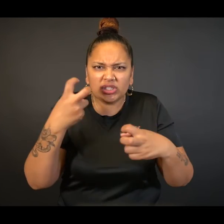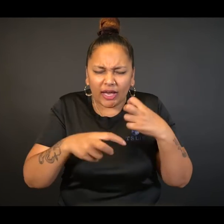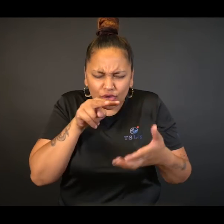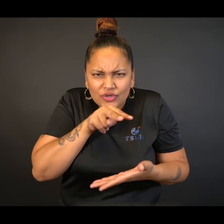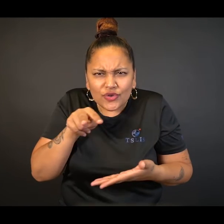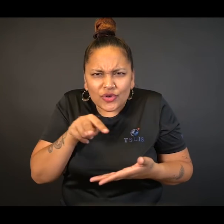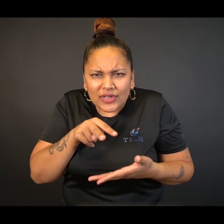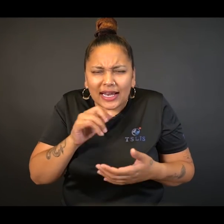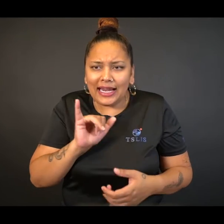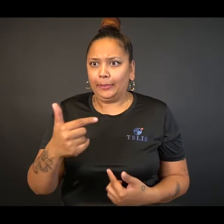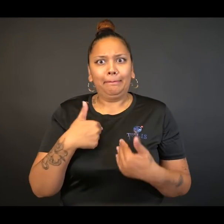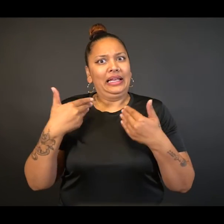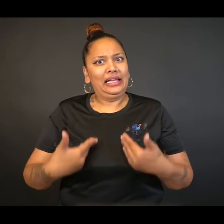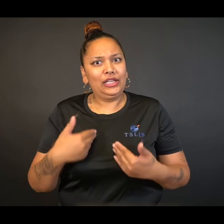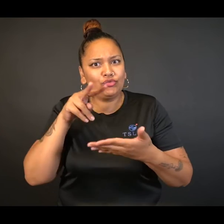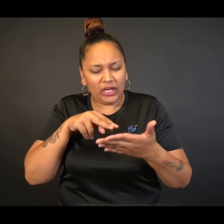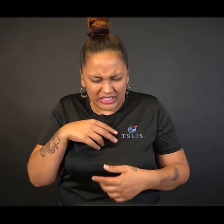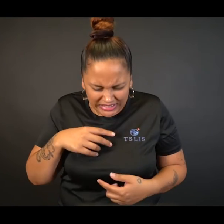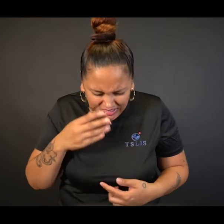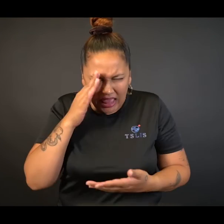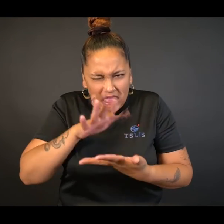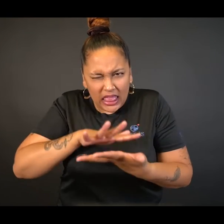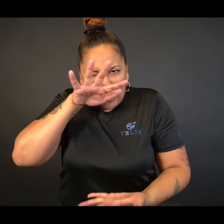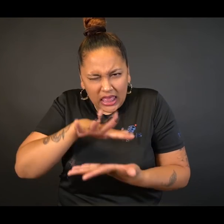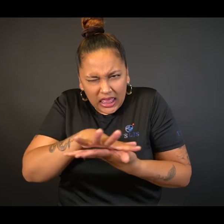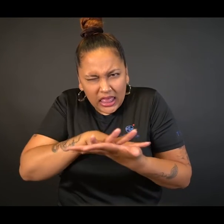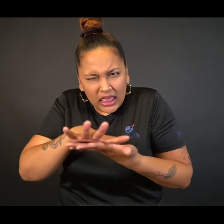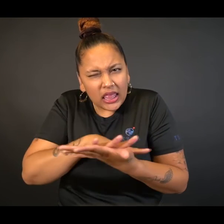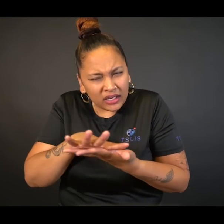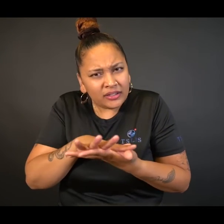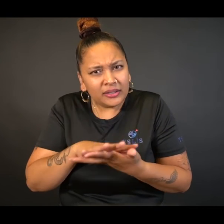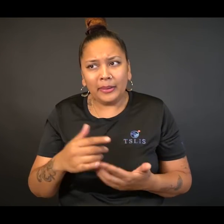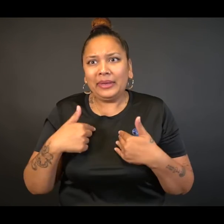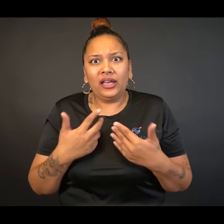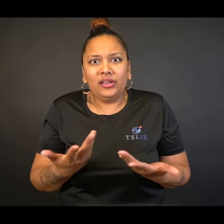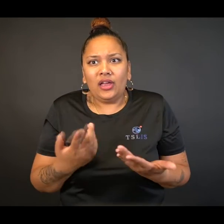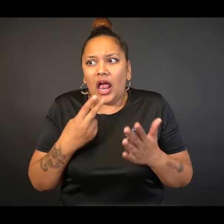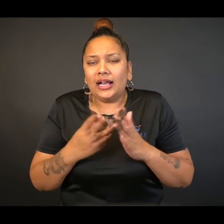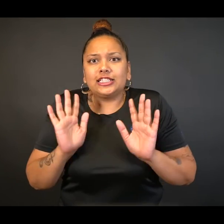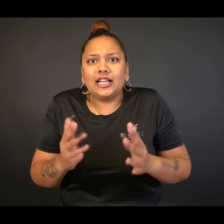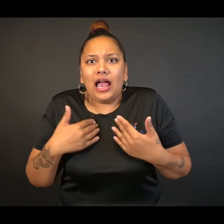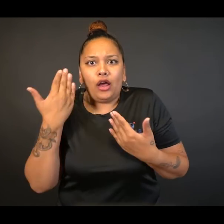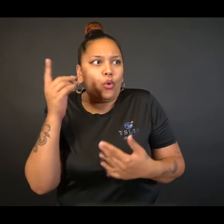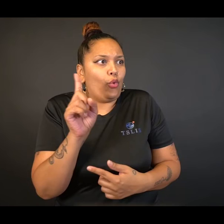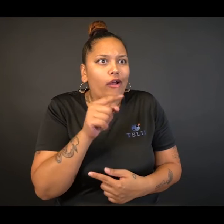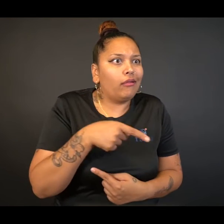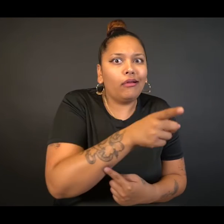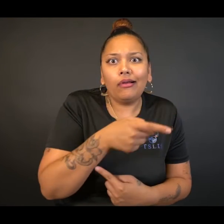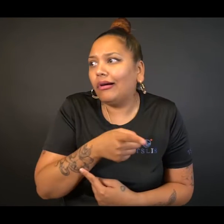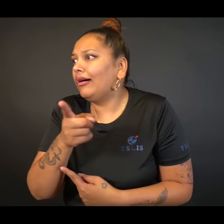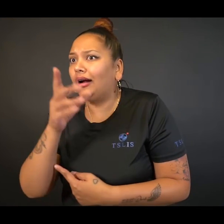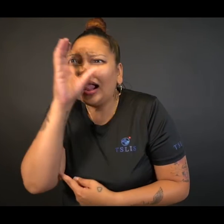interlaid in the actual ground. So it is harder for somebody like me to read.